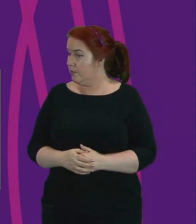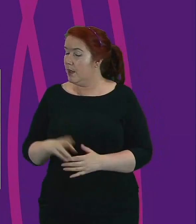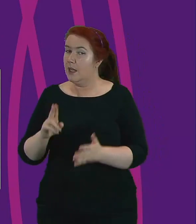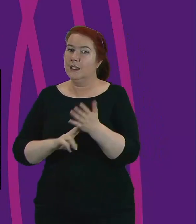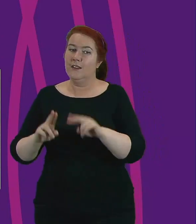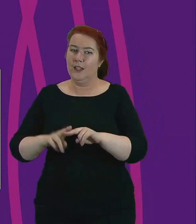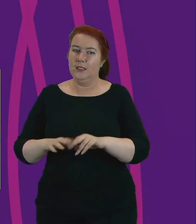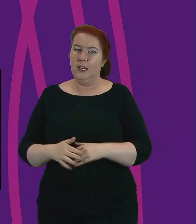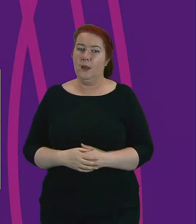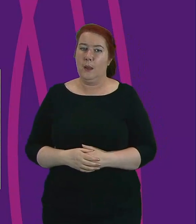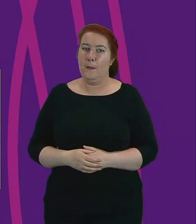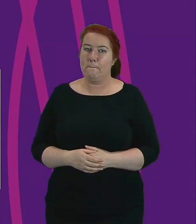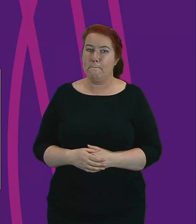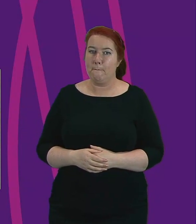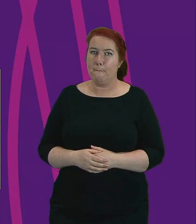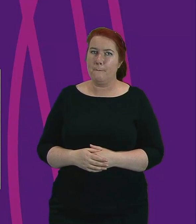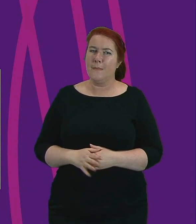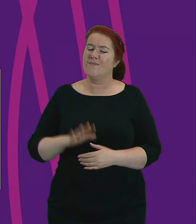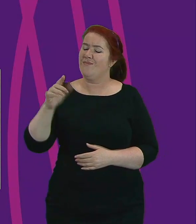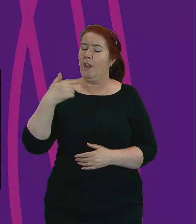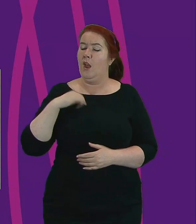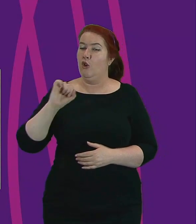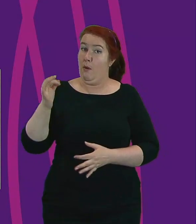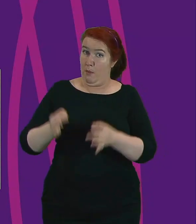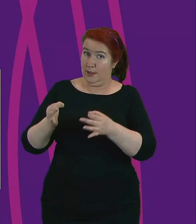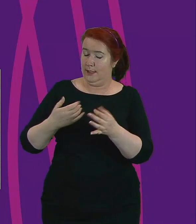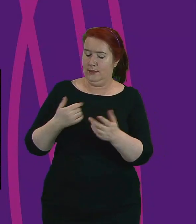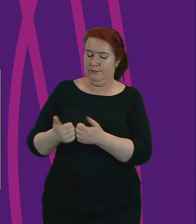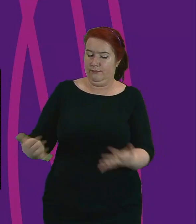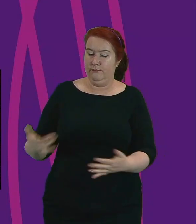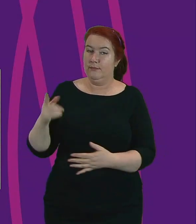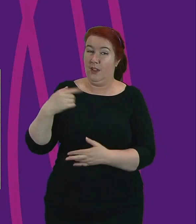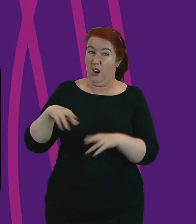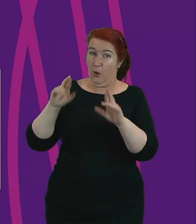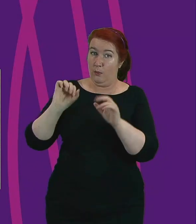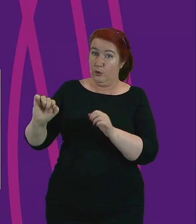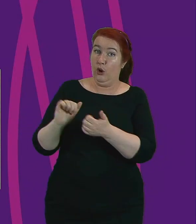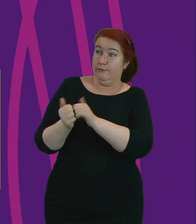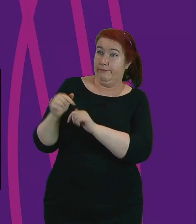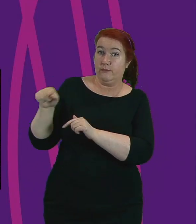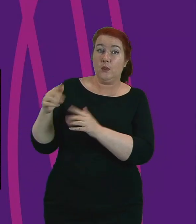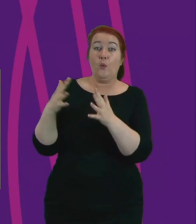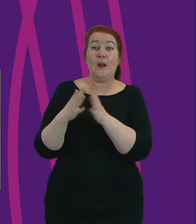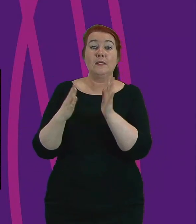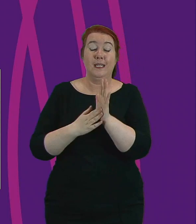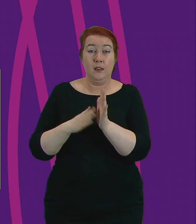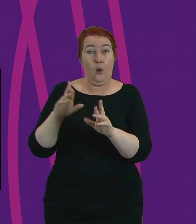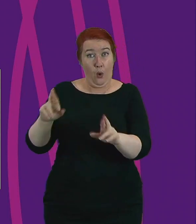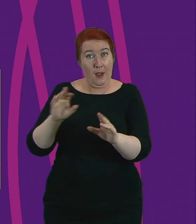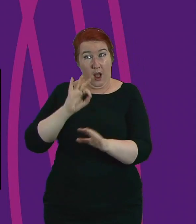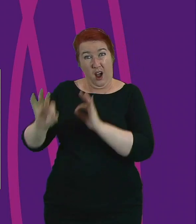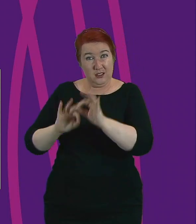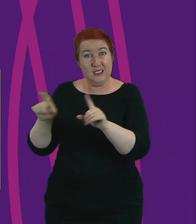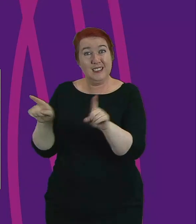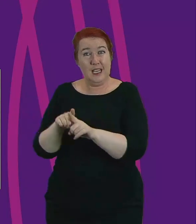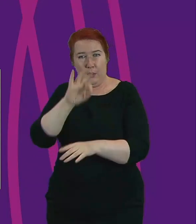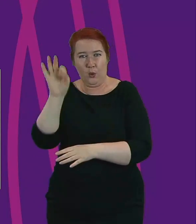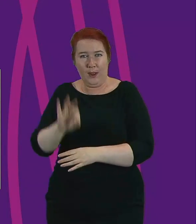trucks for the politics of Mr Whittle, and indeed I hope his counterparts at Westminster are asking the very same questions. But he